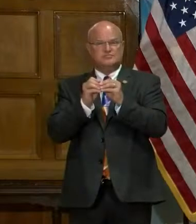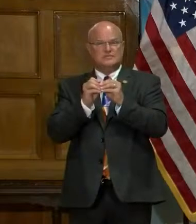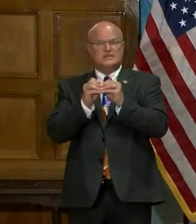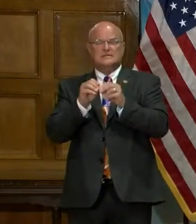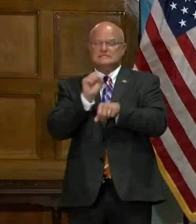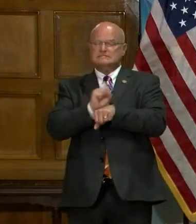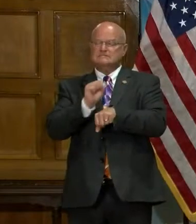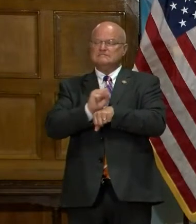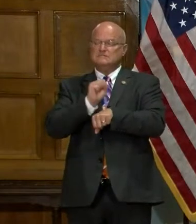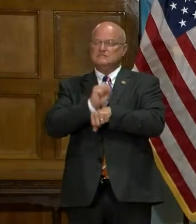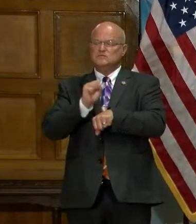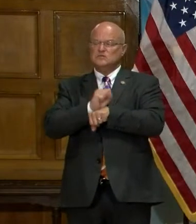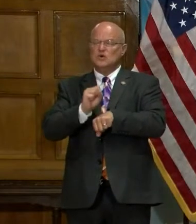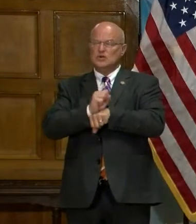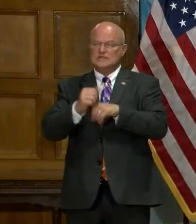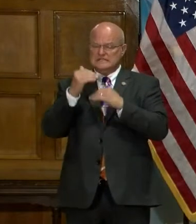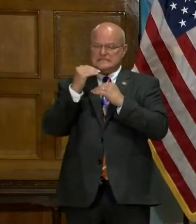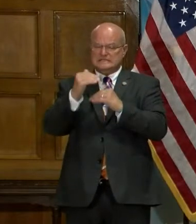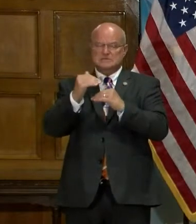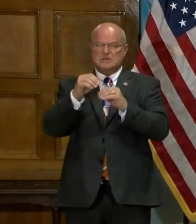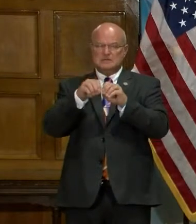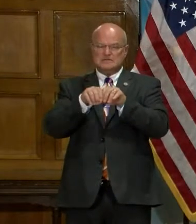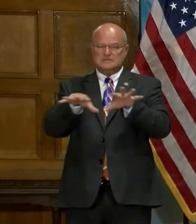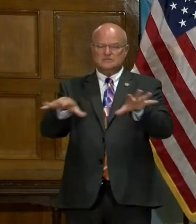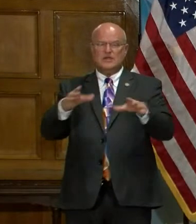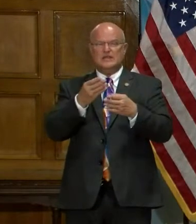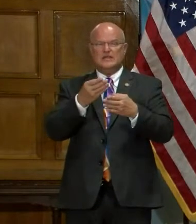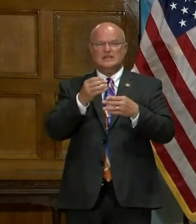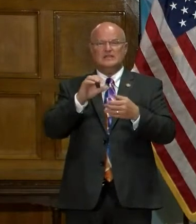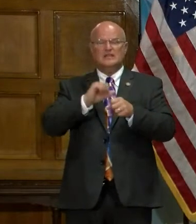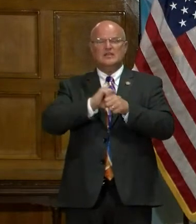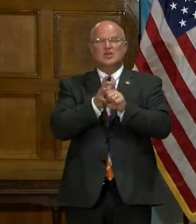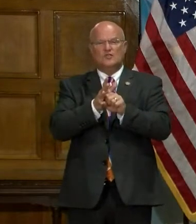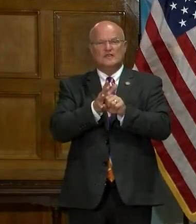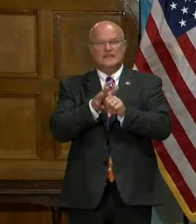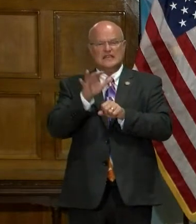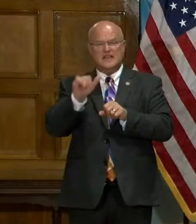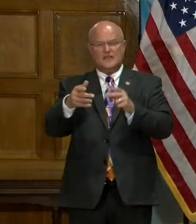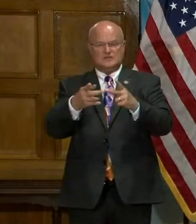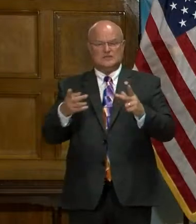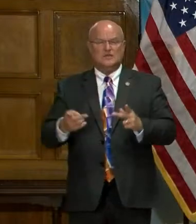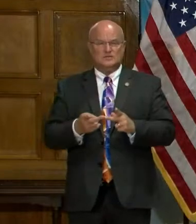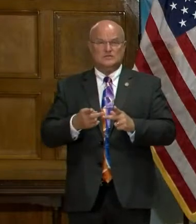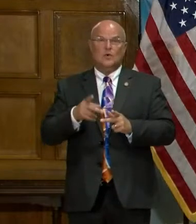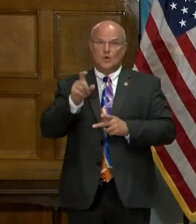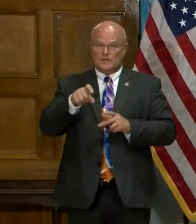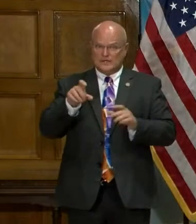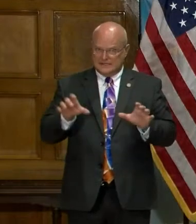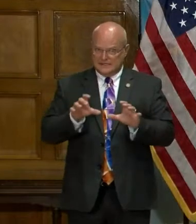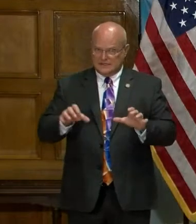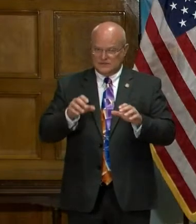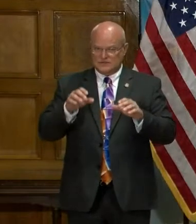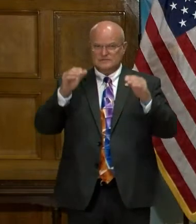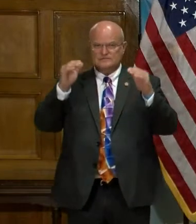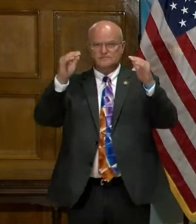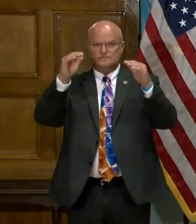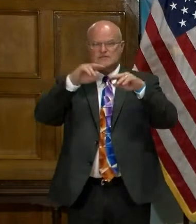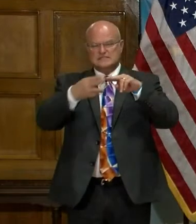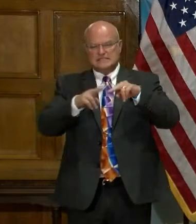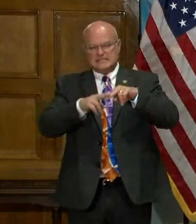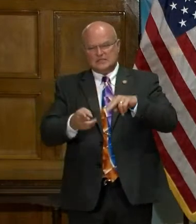very vigilant, minimize the spread of COVID-19 in those settings. That's what we need to do to decrease